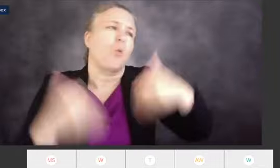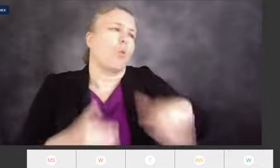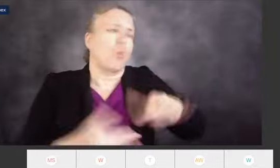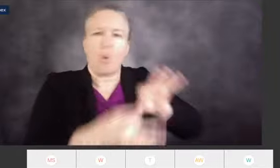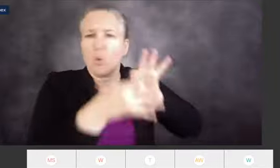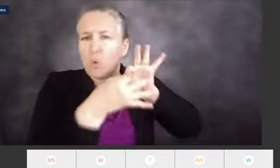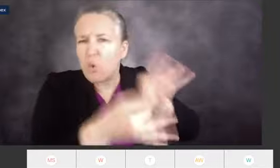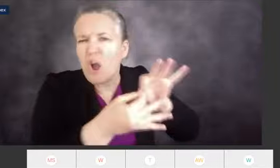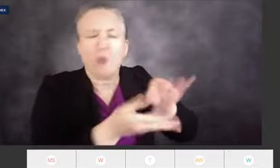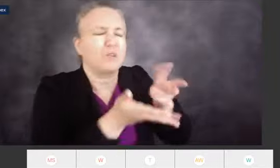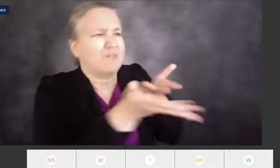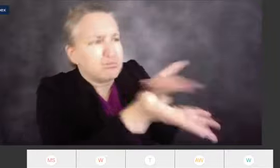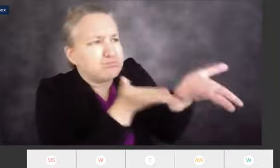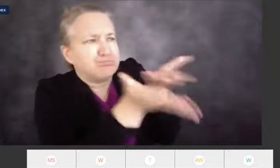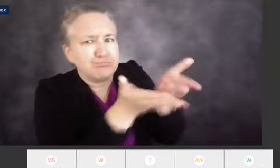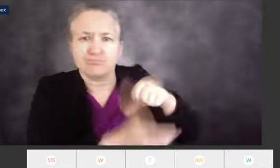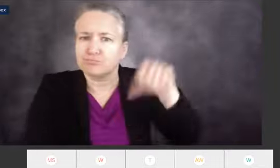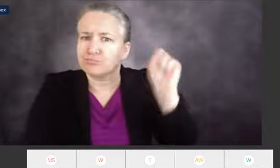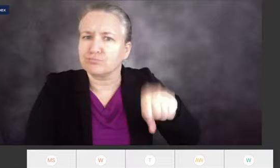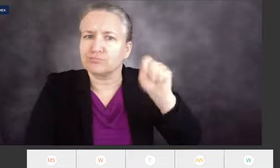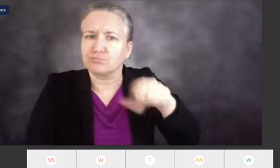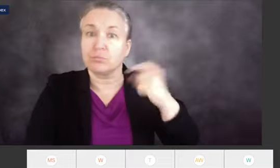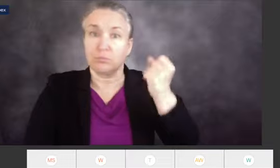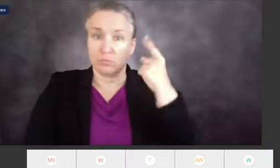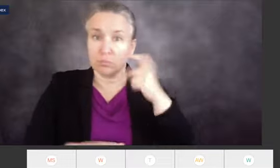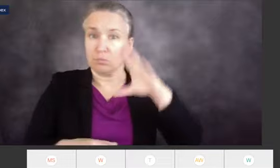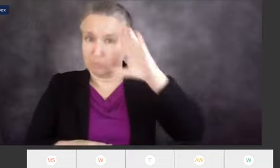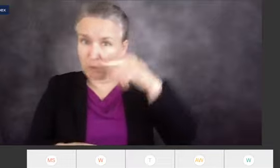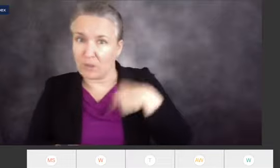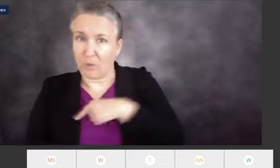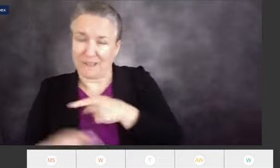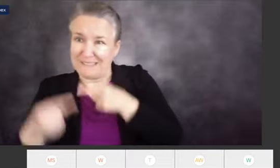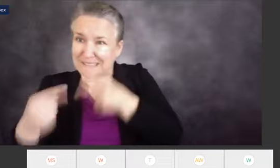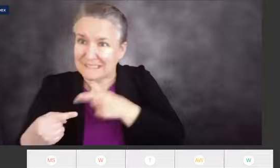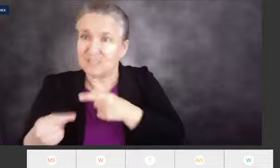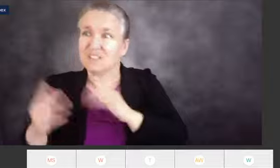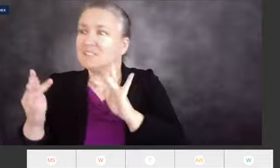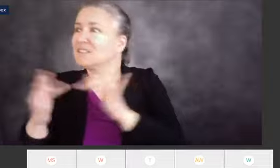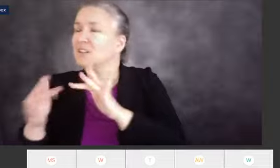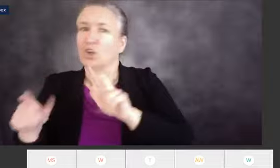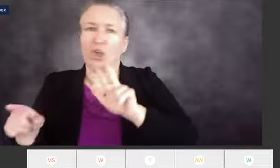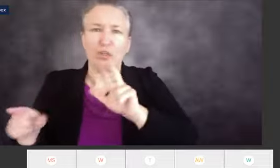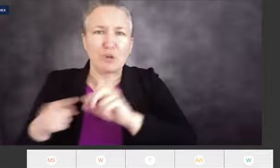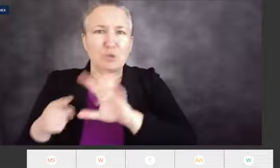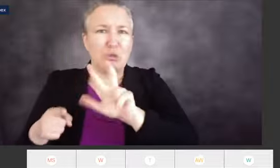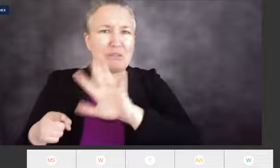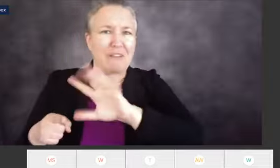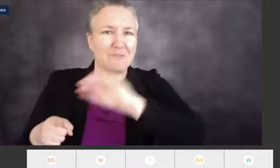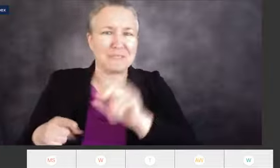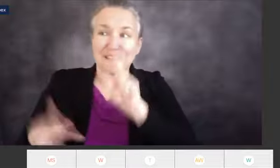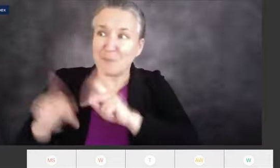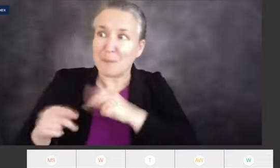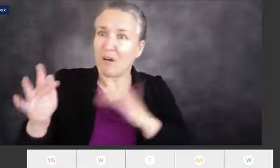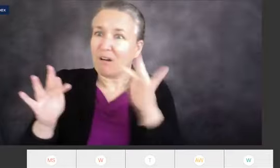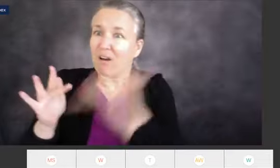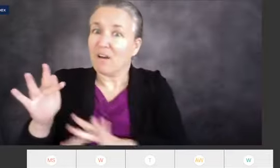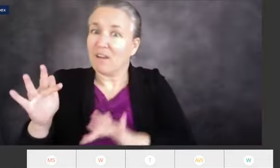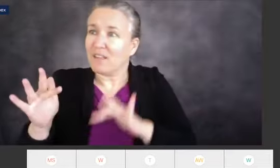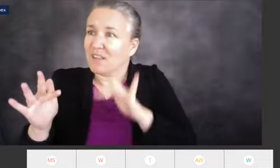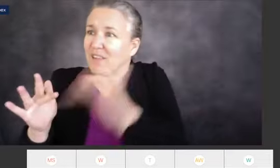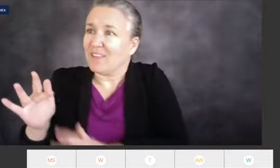cooperative with our contact tracers, but we do continue to struggle to reach 30 to 35% of the people that